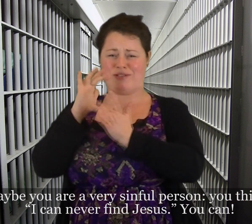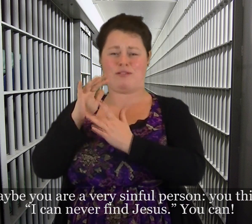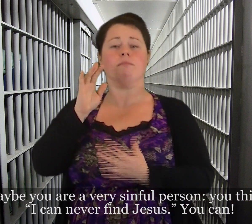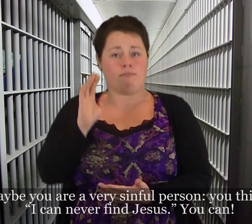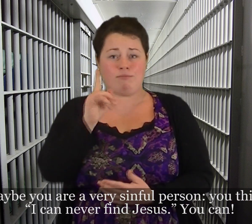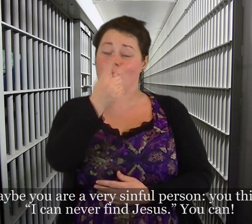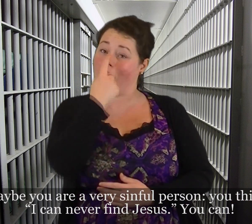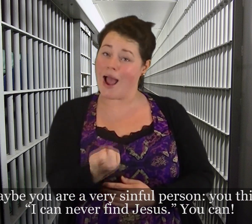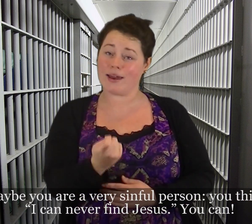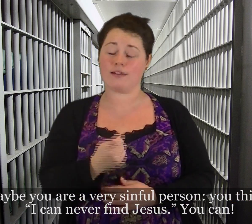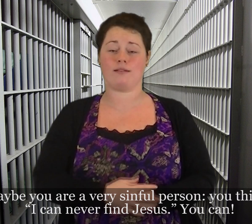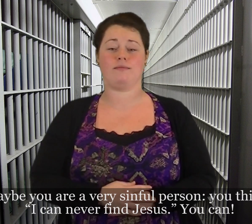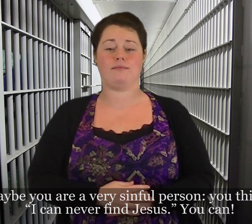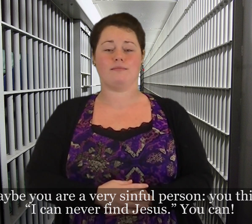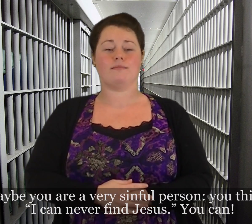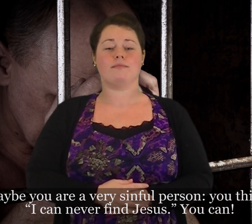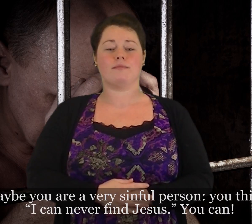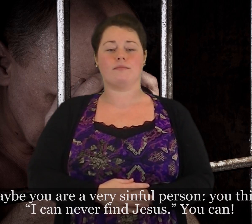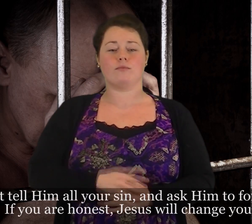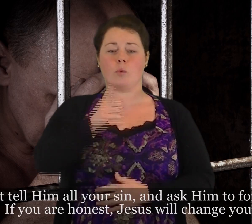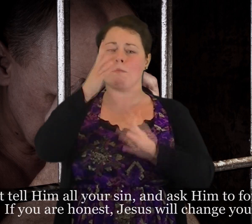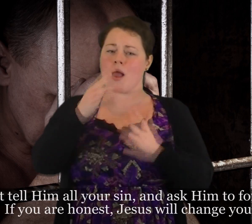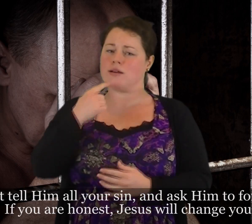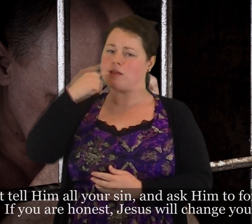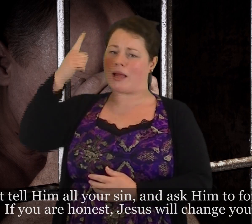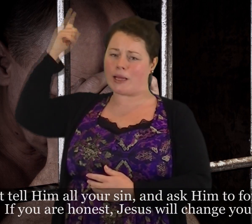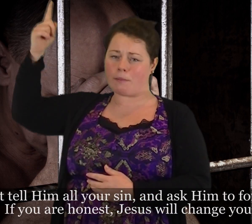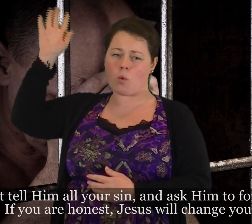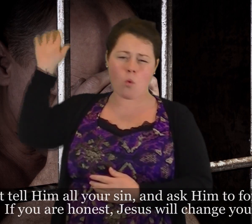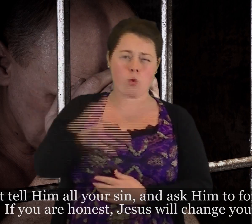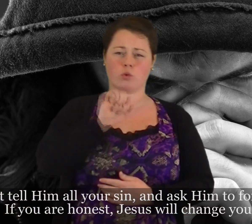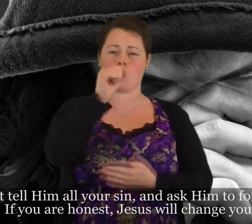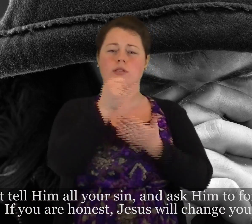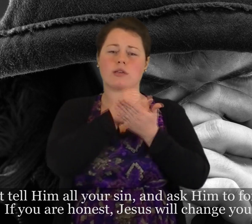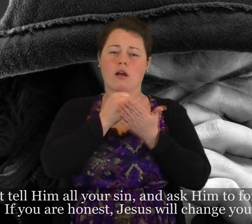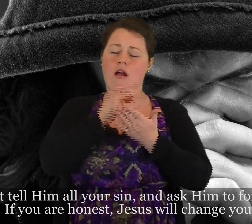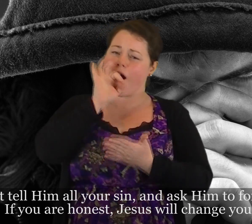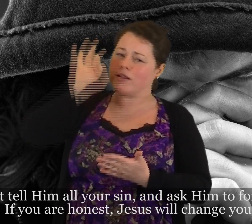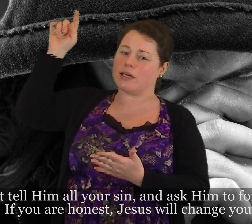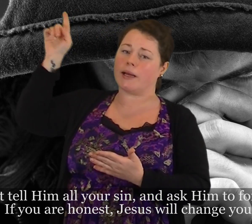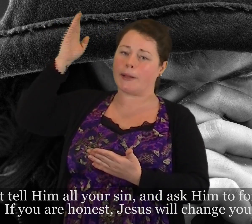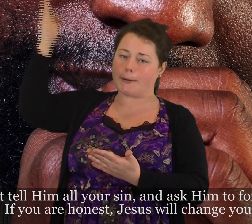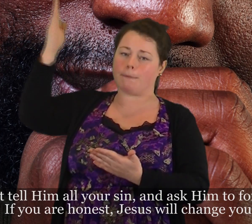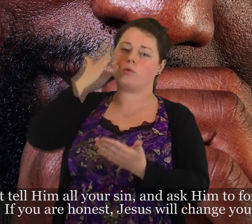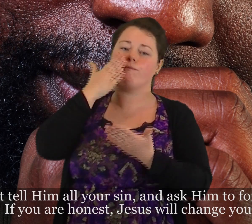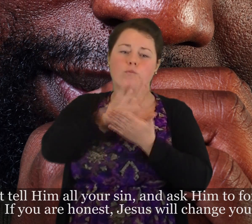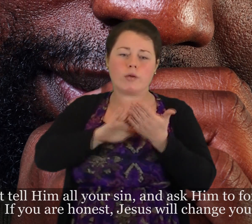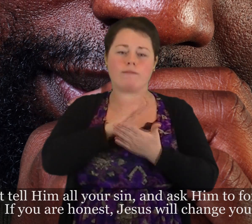come to Jesus Christ? But if you pour your heart out before him and tell him your worst and ask him for